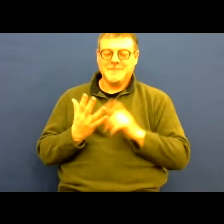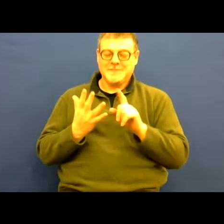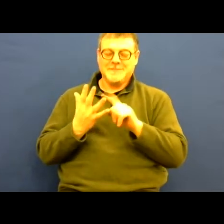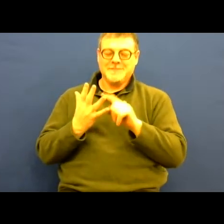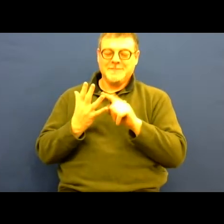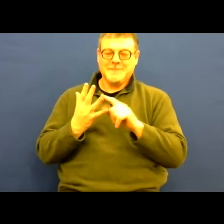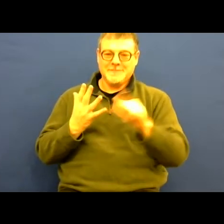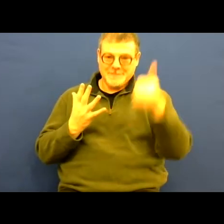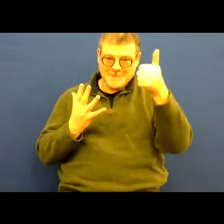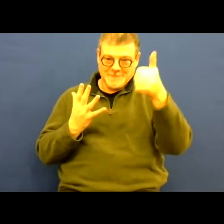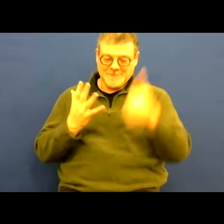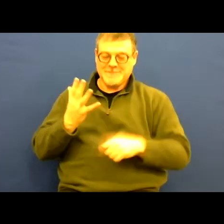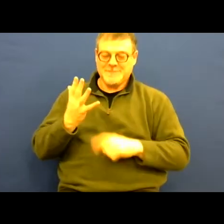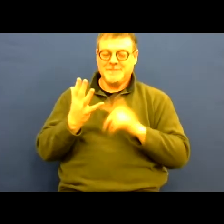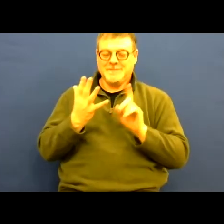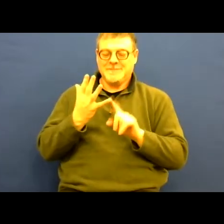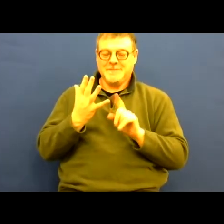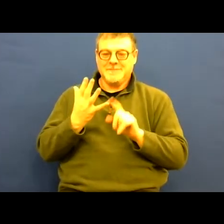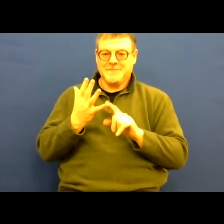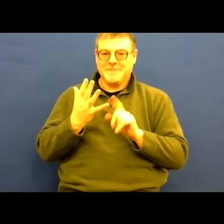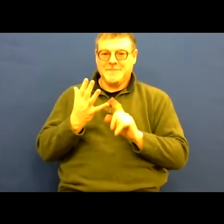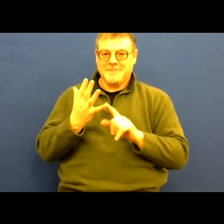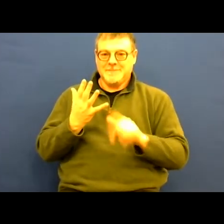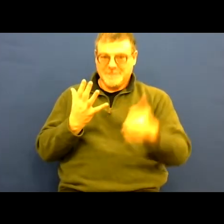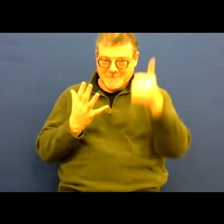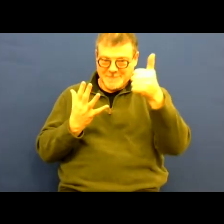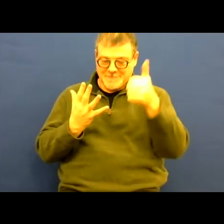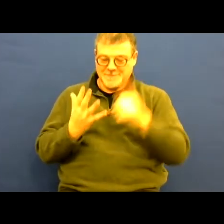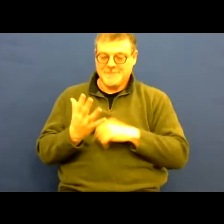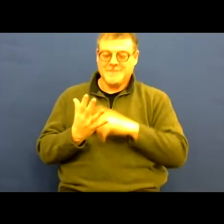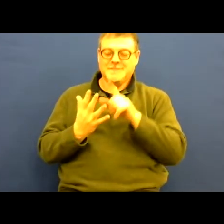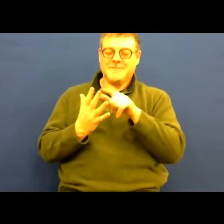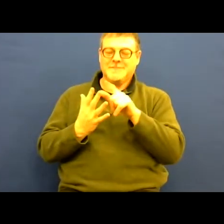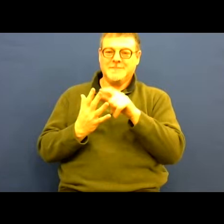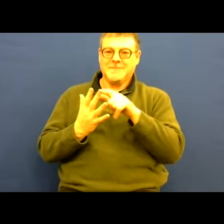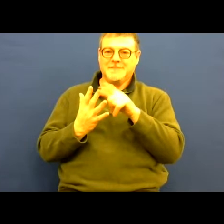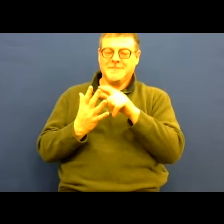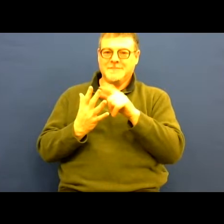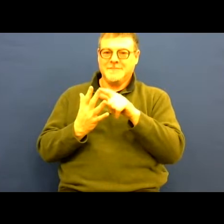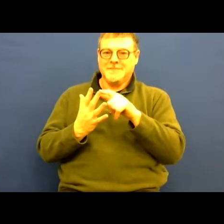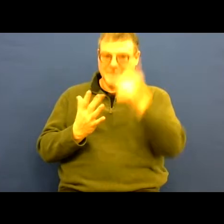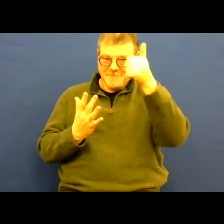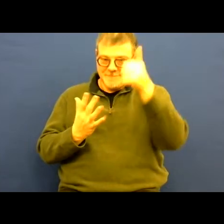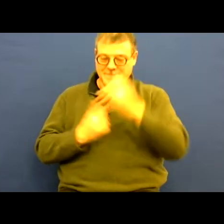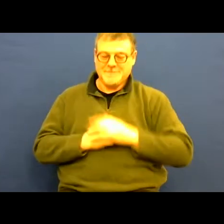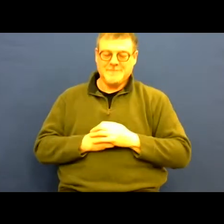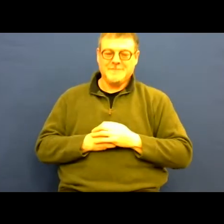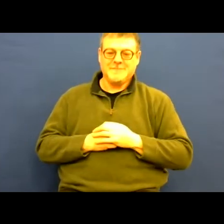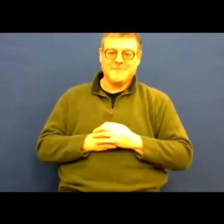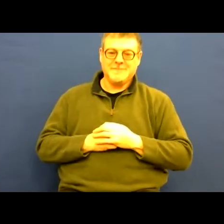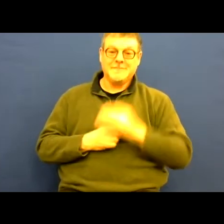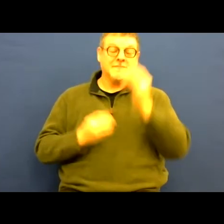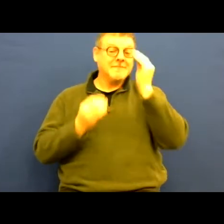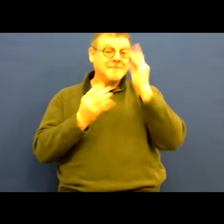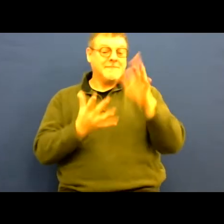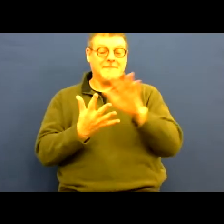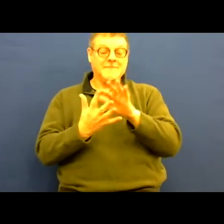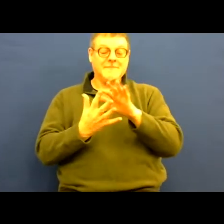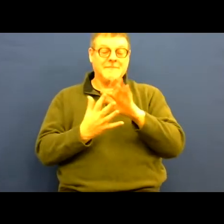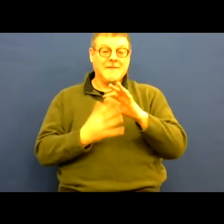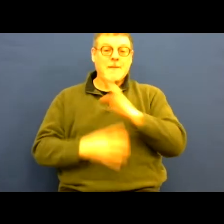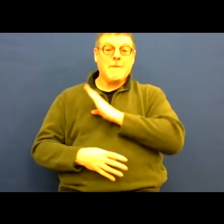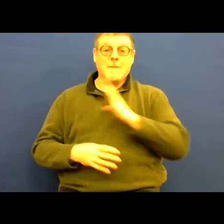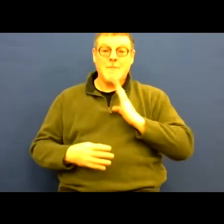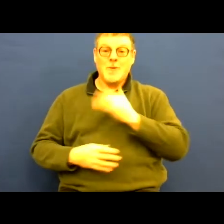Councilmember Page, Aye. Councilmember Belanca, Aye. Supervisor Schultz. Aye. Mr. Supervisor, fellow town